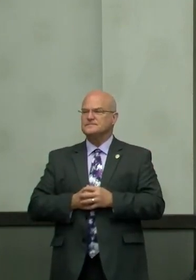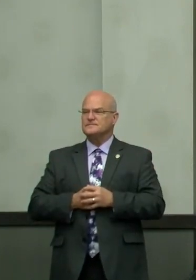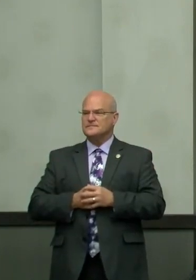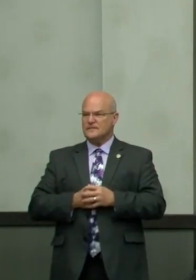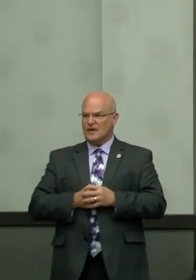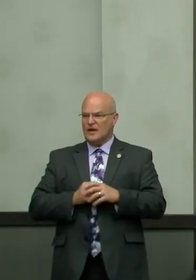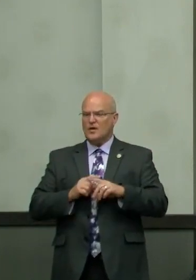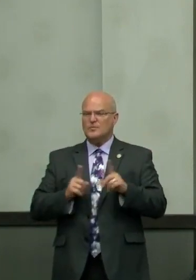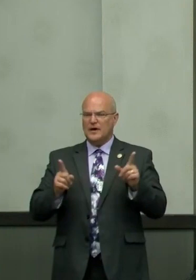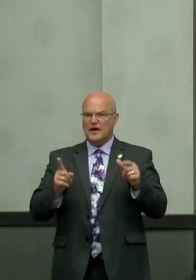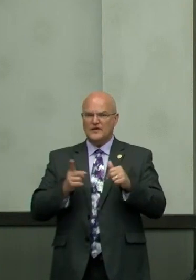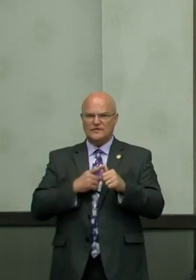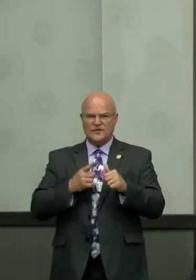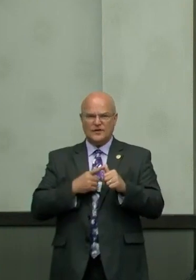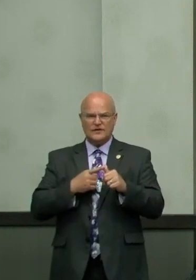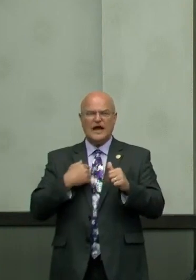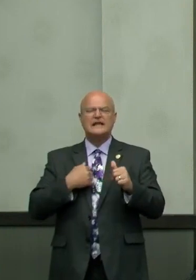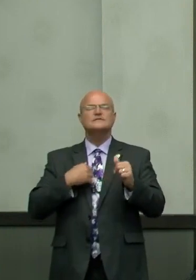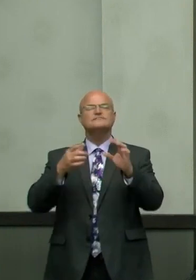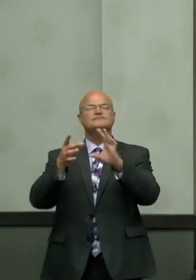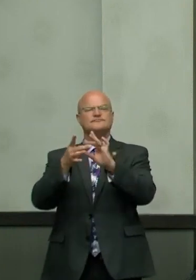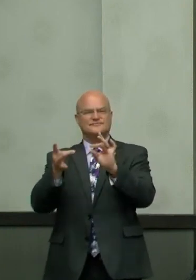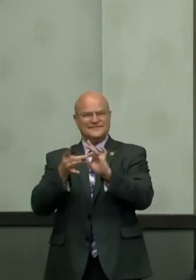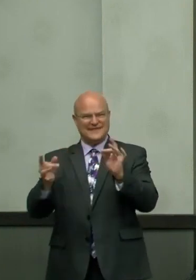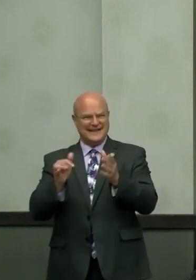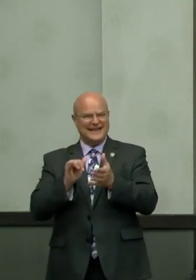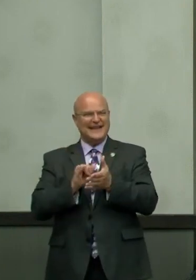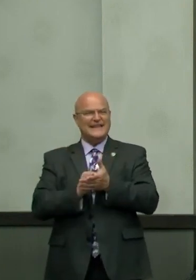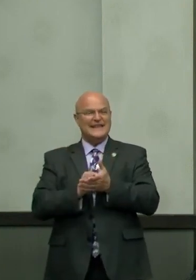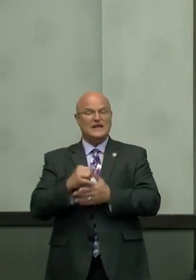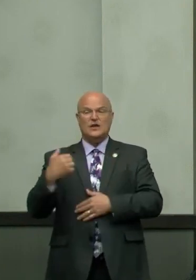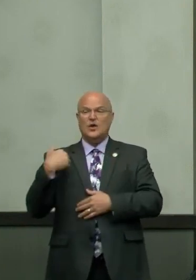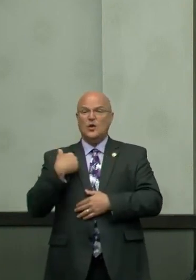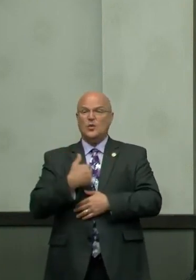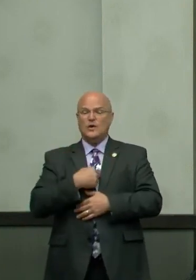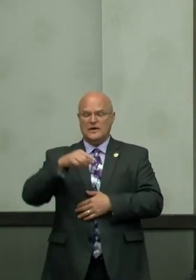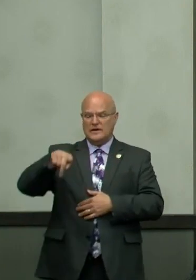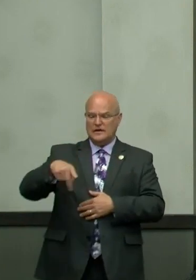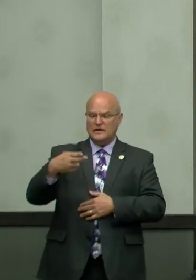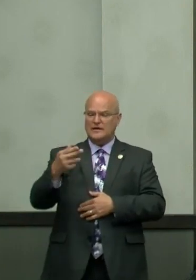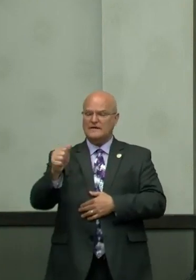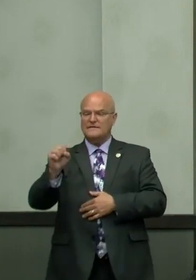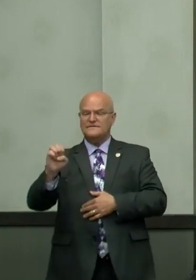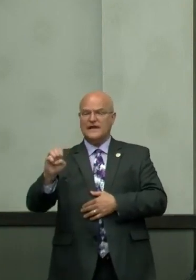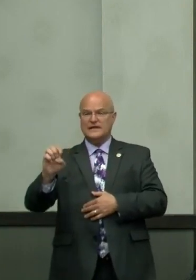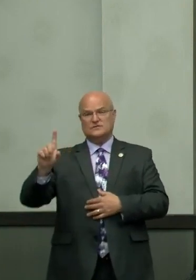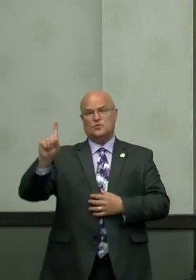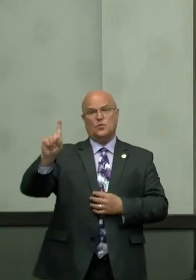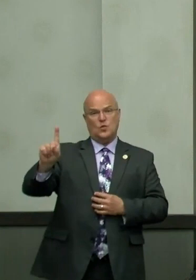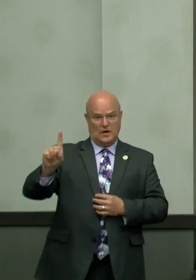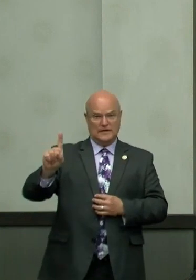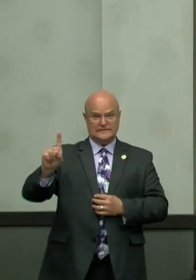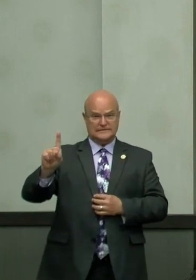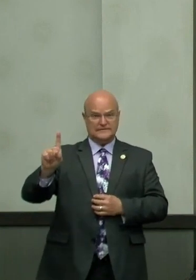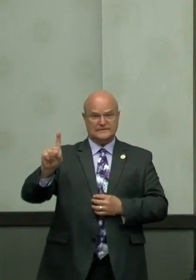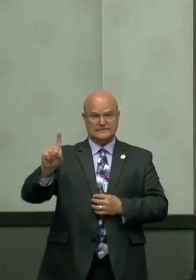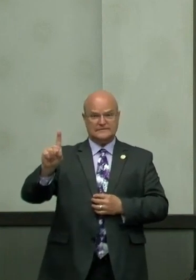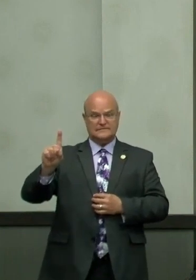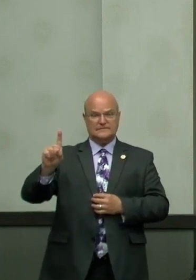but first let me just make an overall comment that we're in phase 1 of the